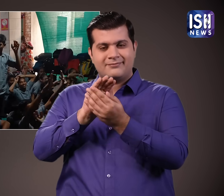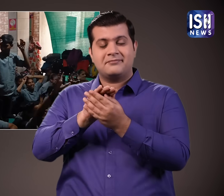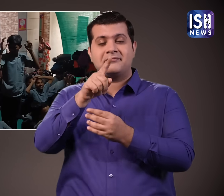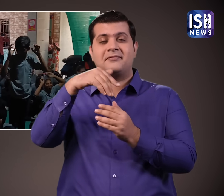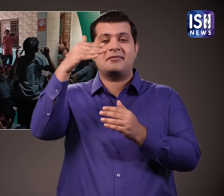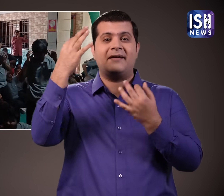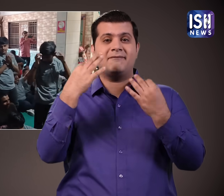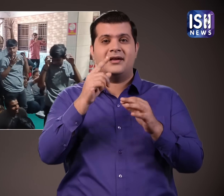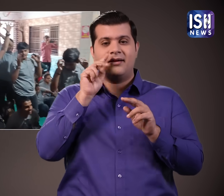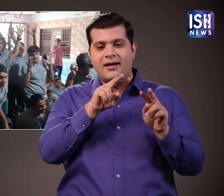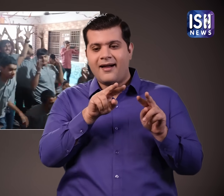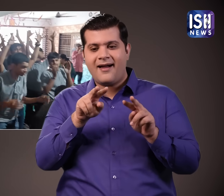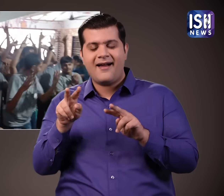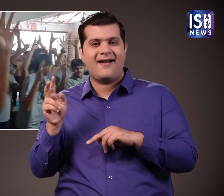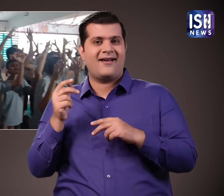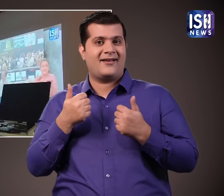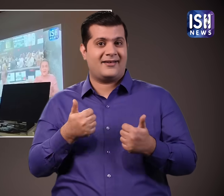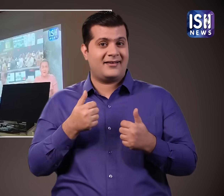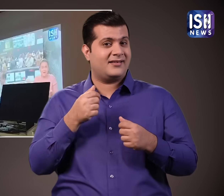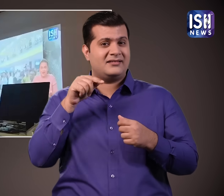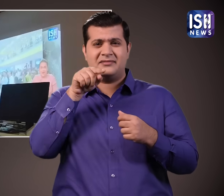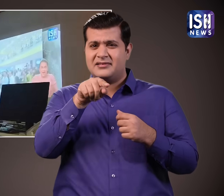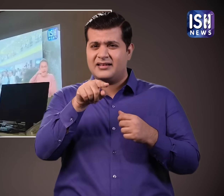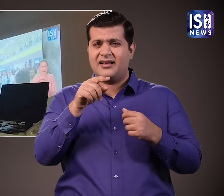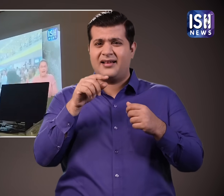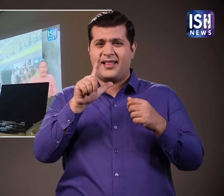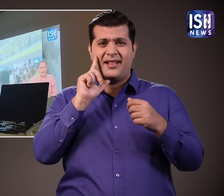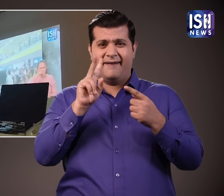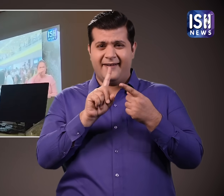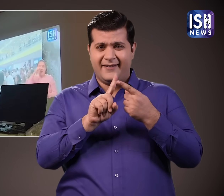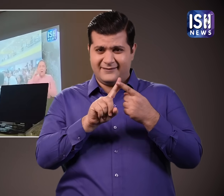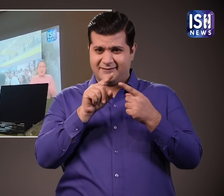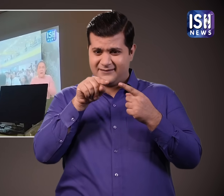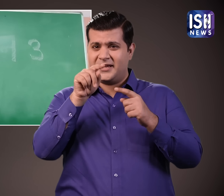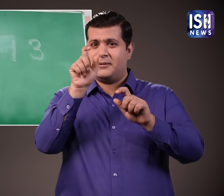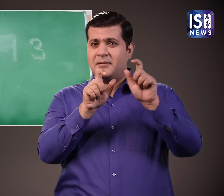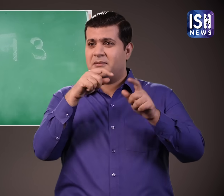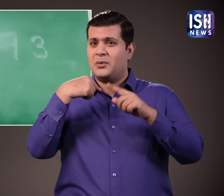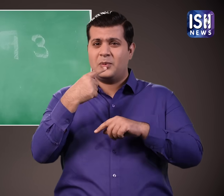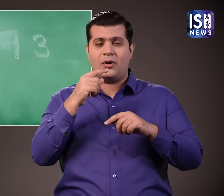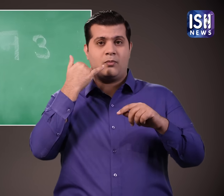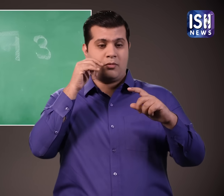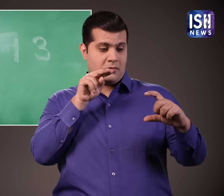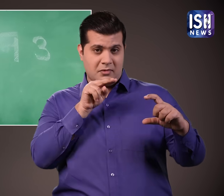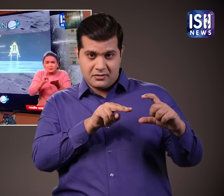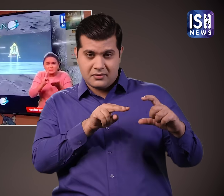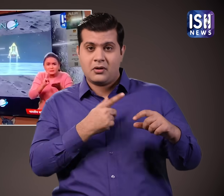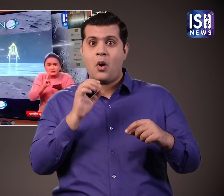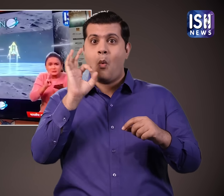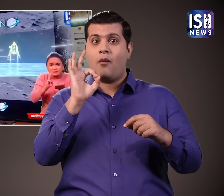When you get free time, do watch these. People were watching the live on their phones, in the office, in